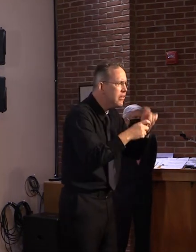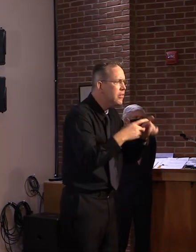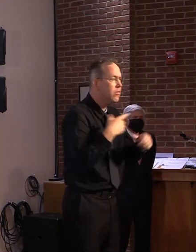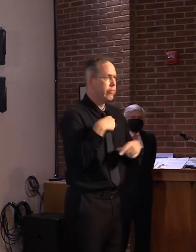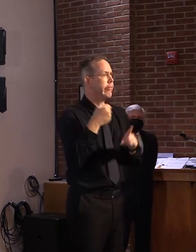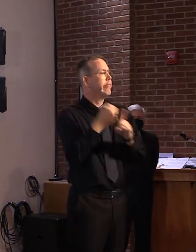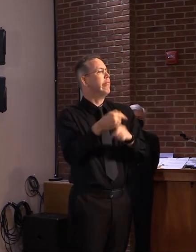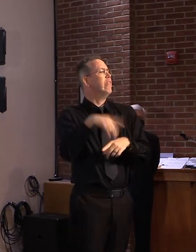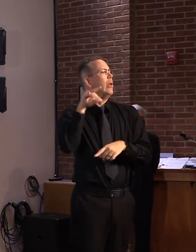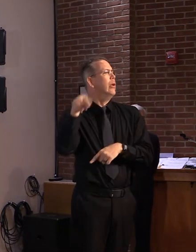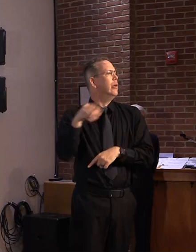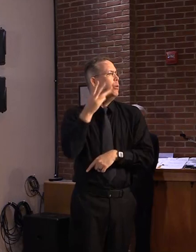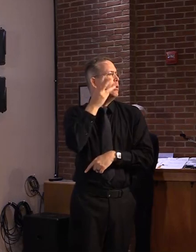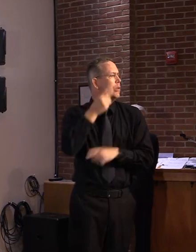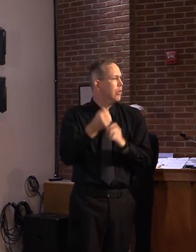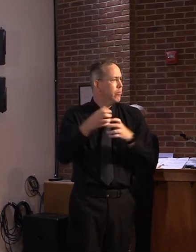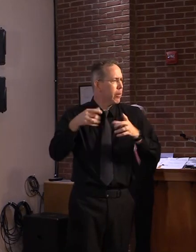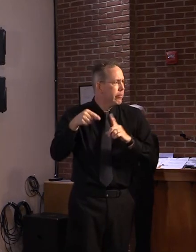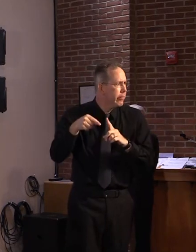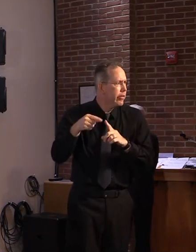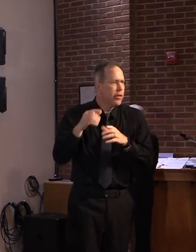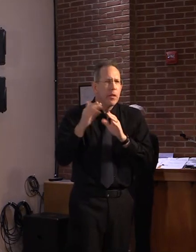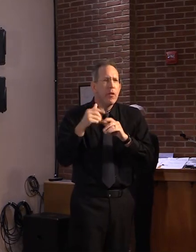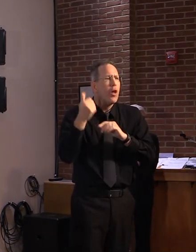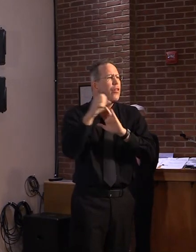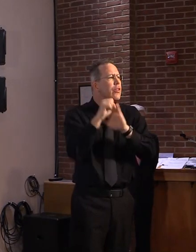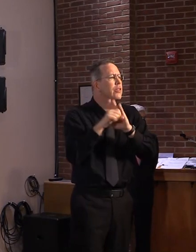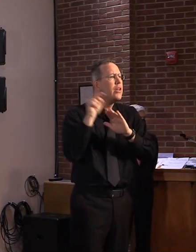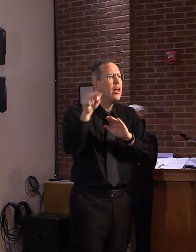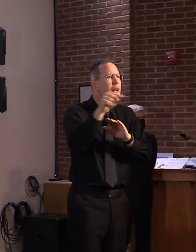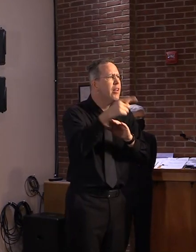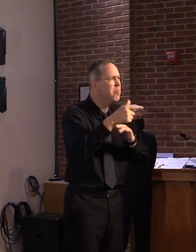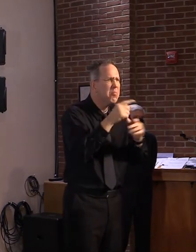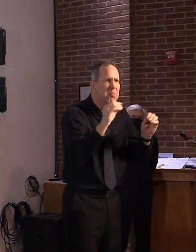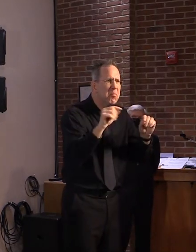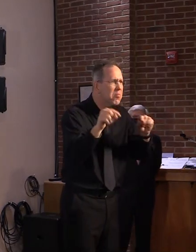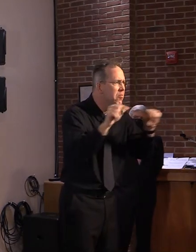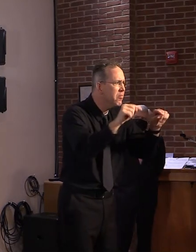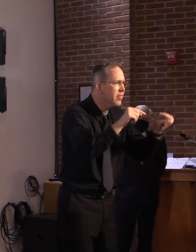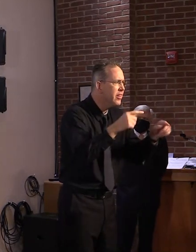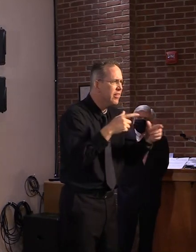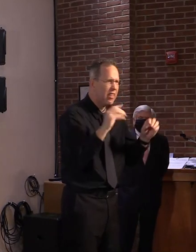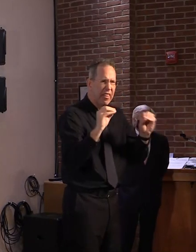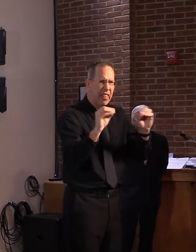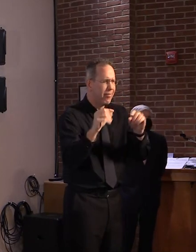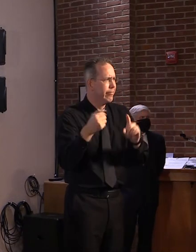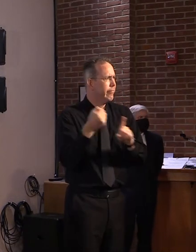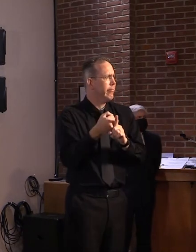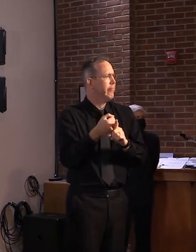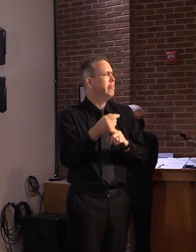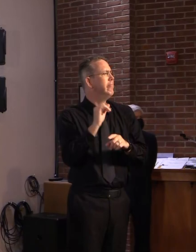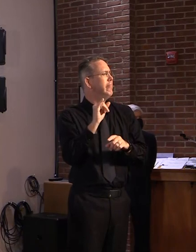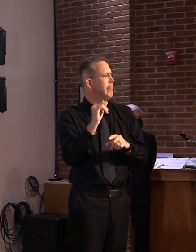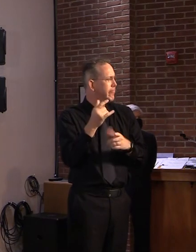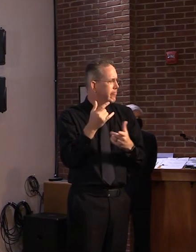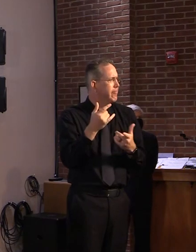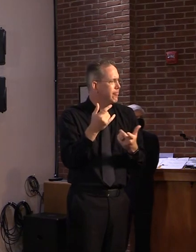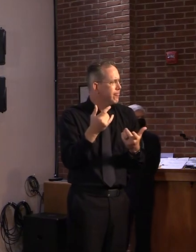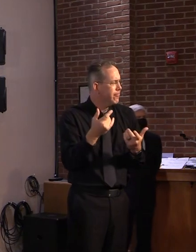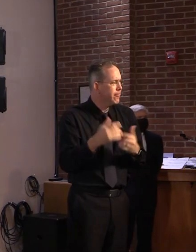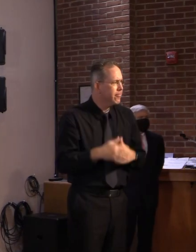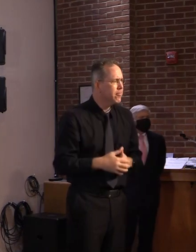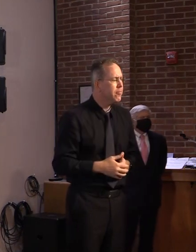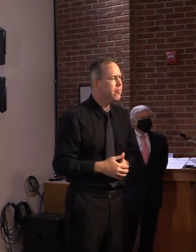Winooski because the numbers are looking so good and the trend is looking so good, but you know, it does take time to play out, but clearly